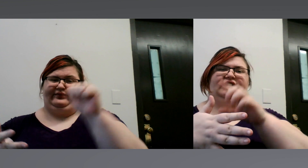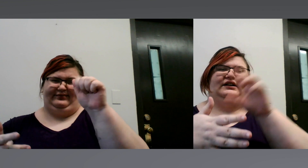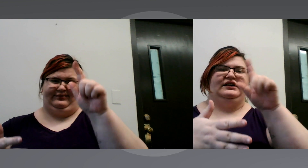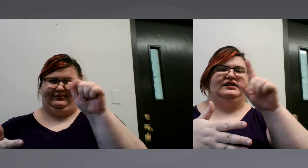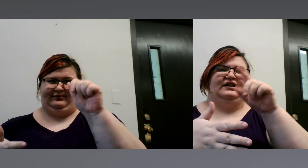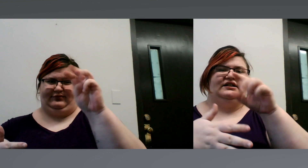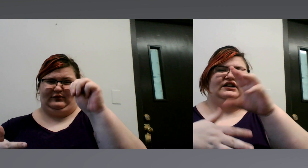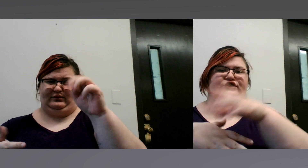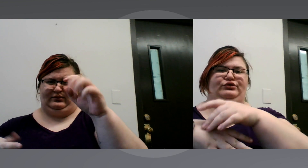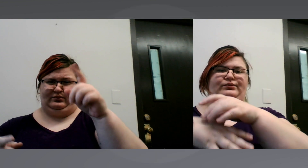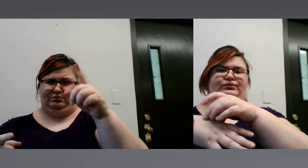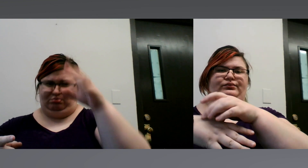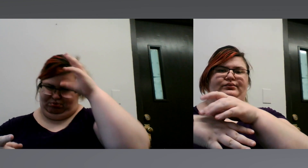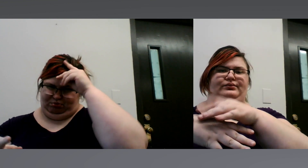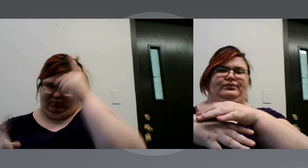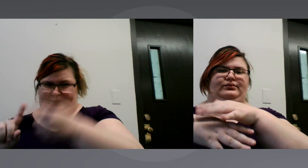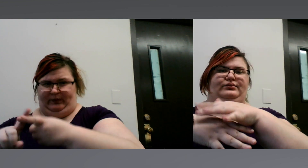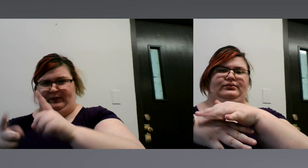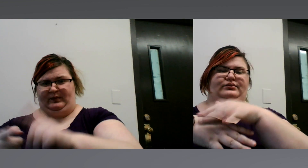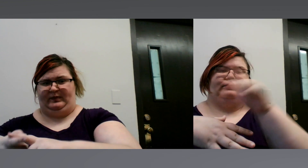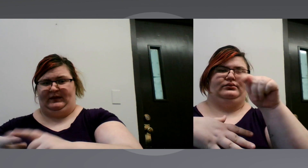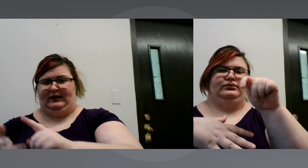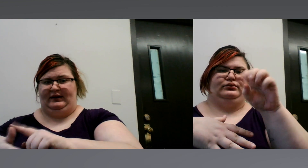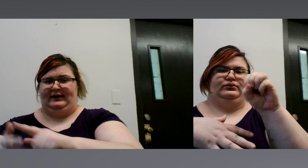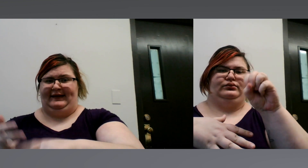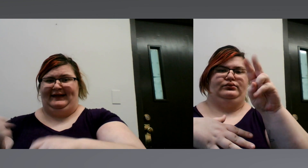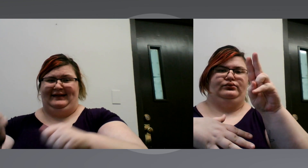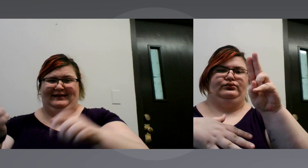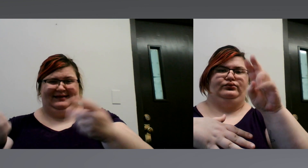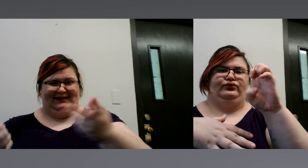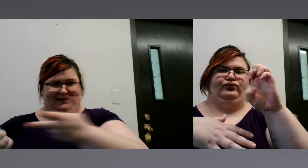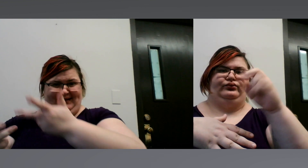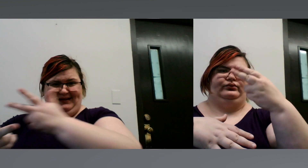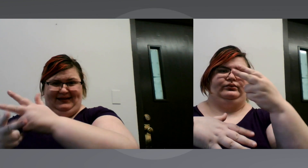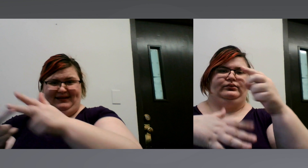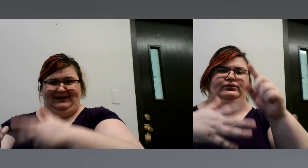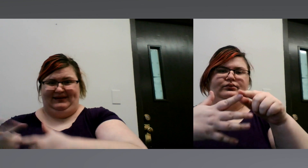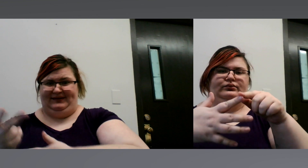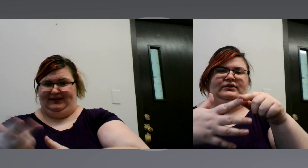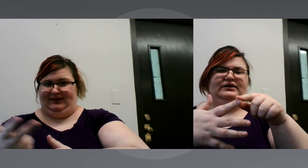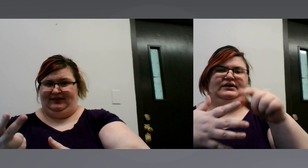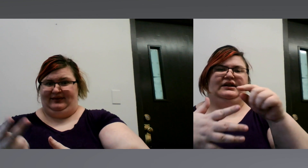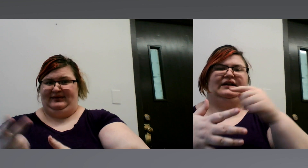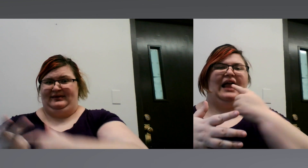Let's try this again now. Since we have another short story here. Make